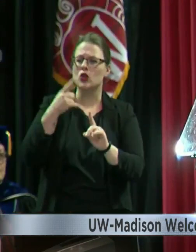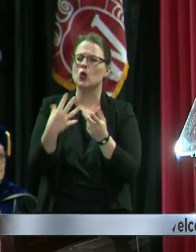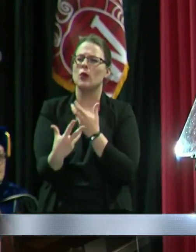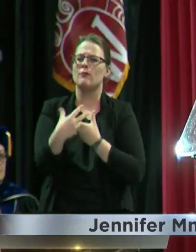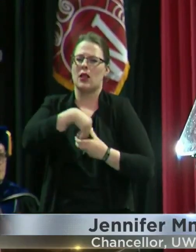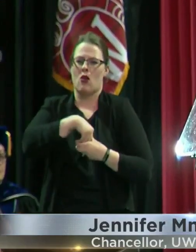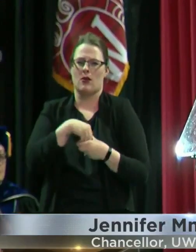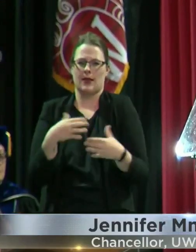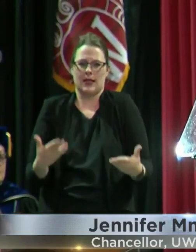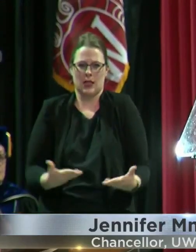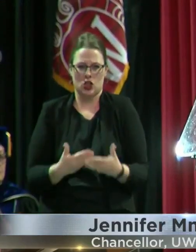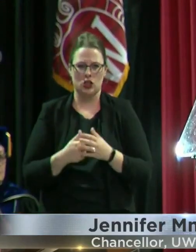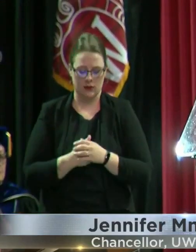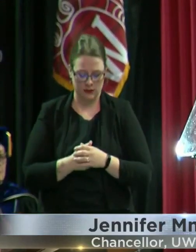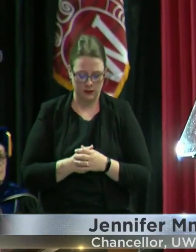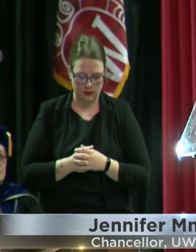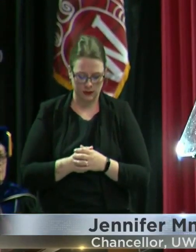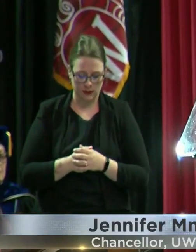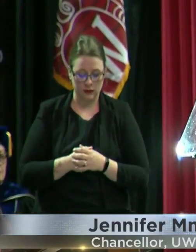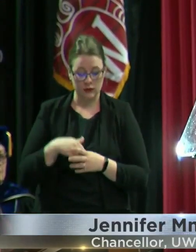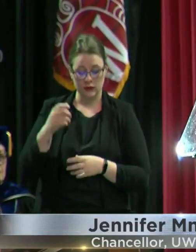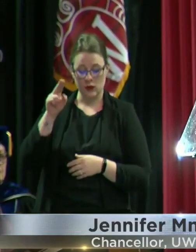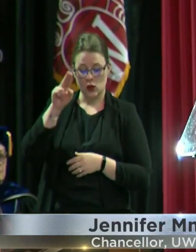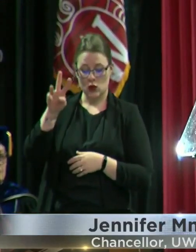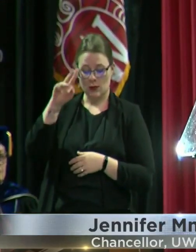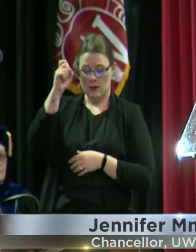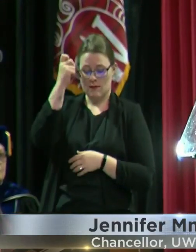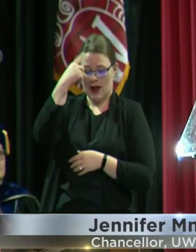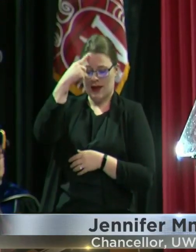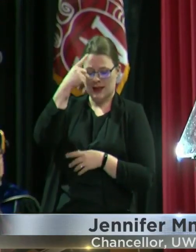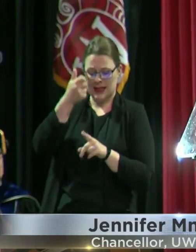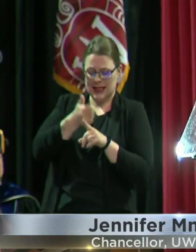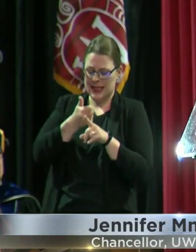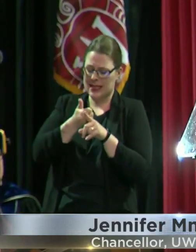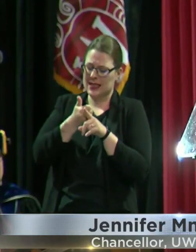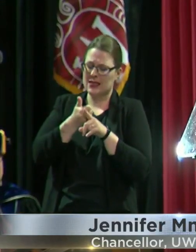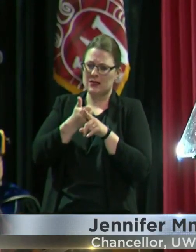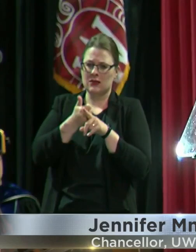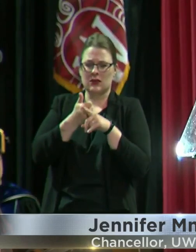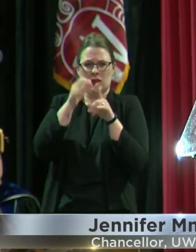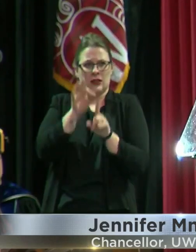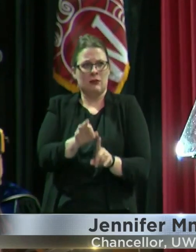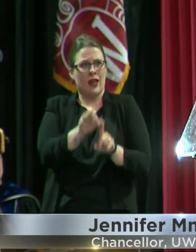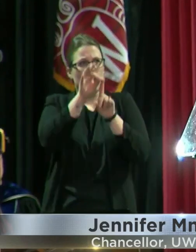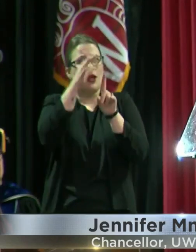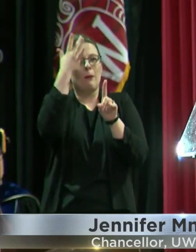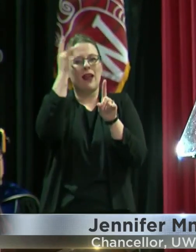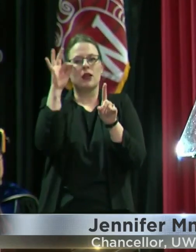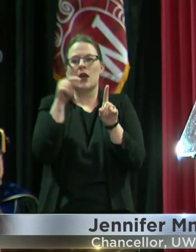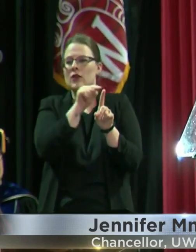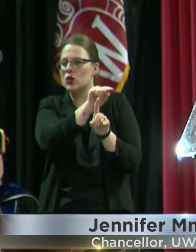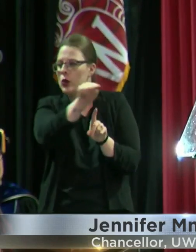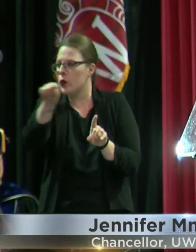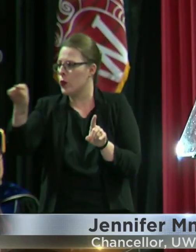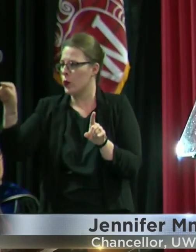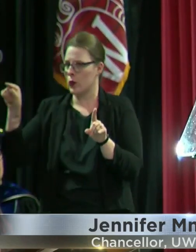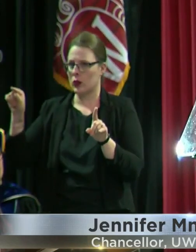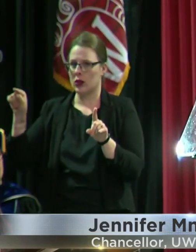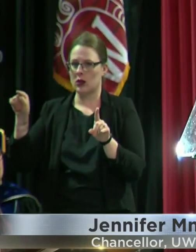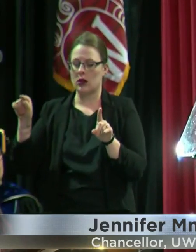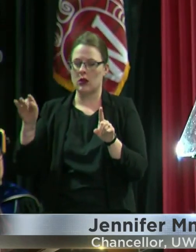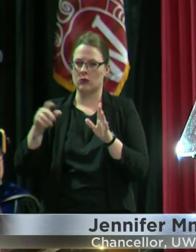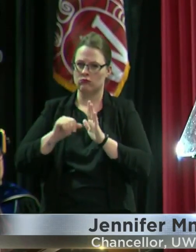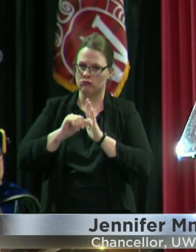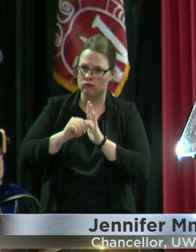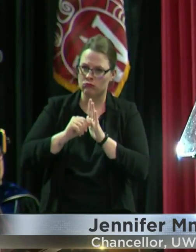of talent that makes UW-Madison so special includes you. Emphatically, you